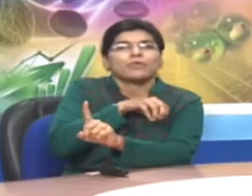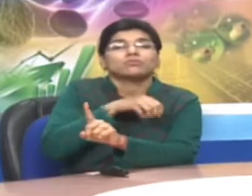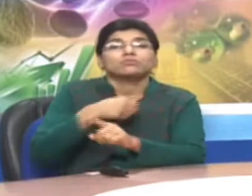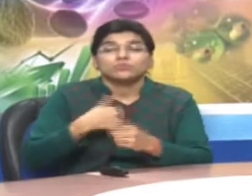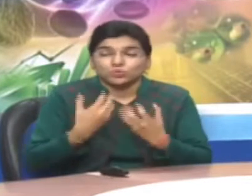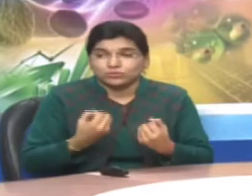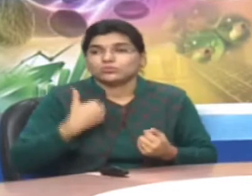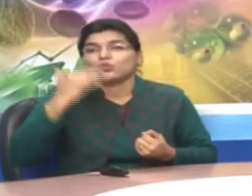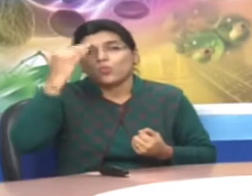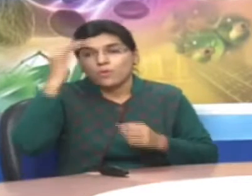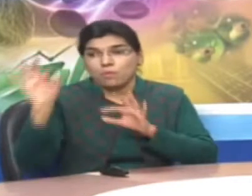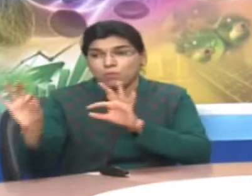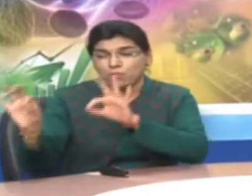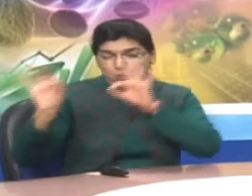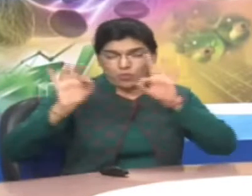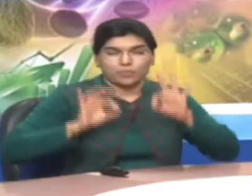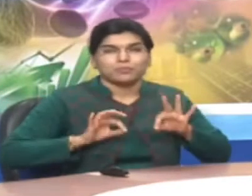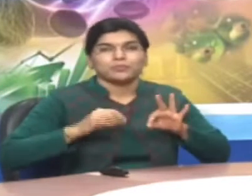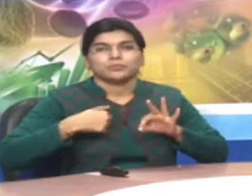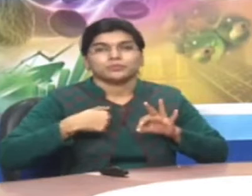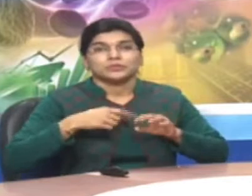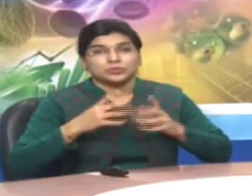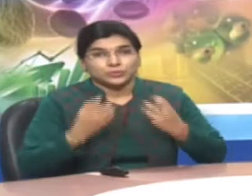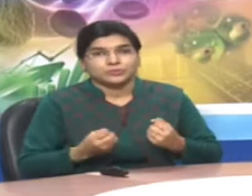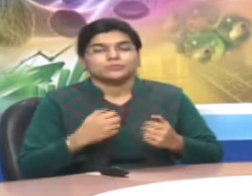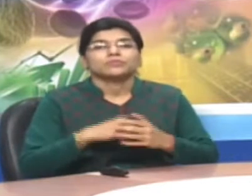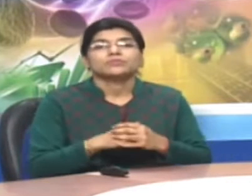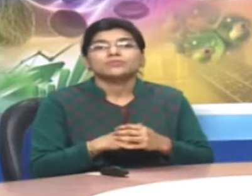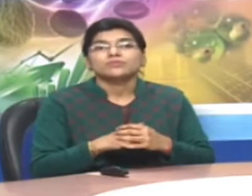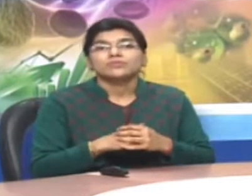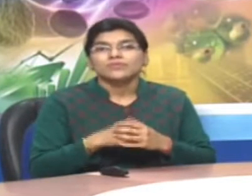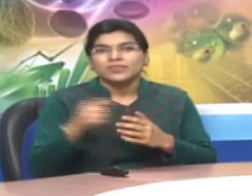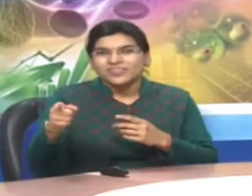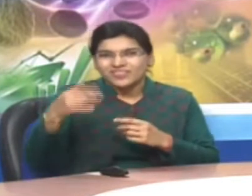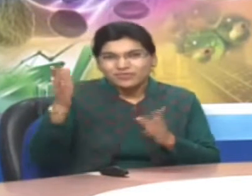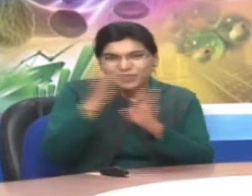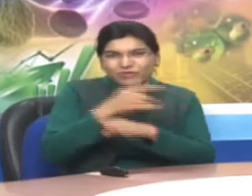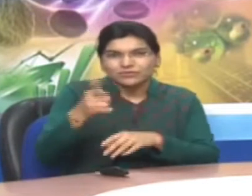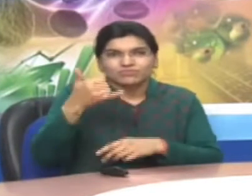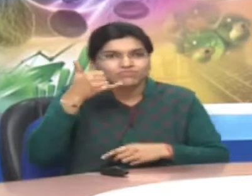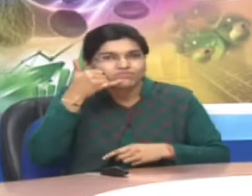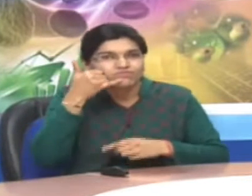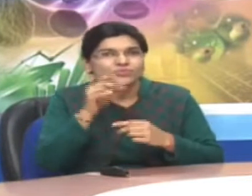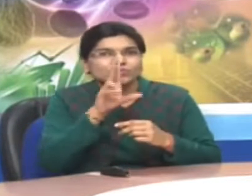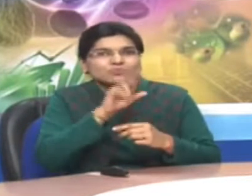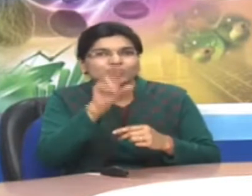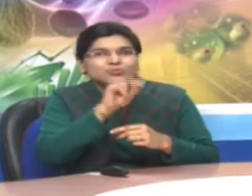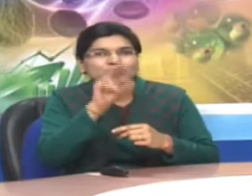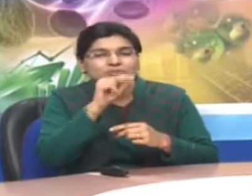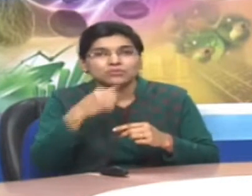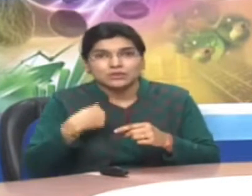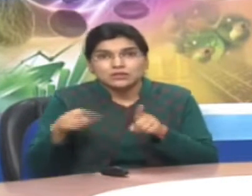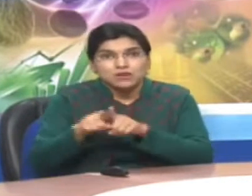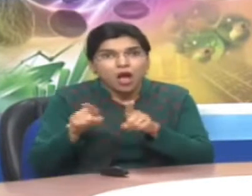See, I've got to know what he talks like. How I know? Your accent comes